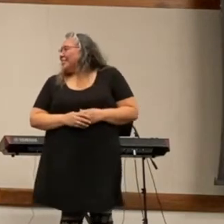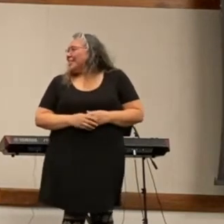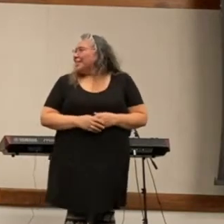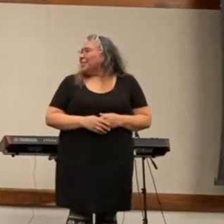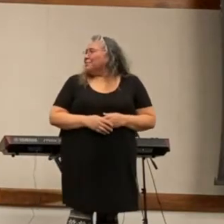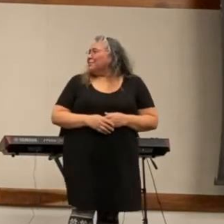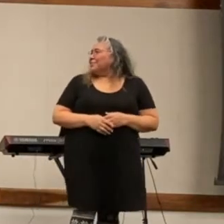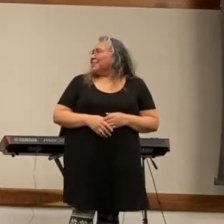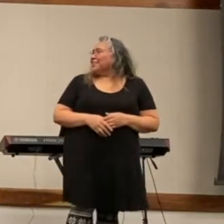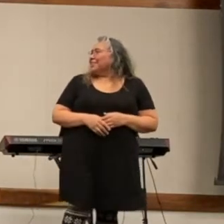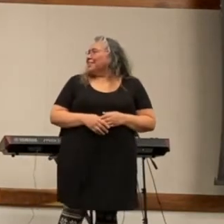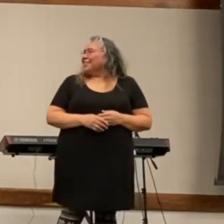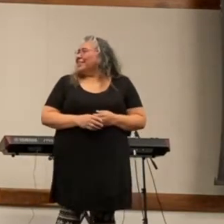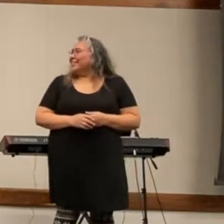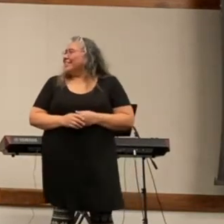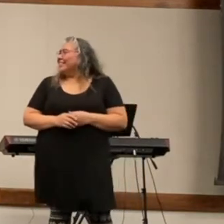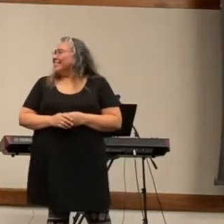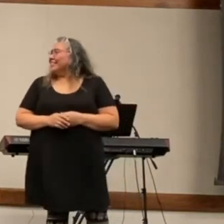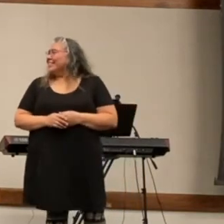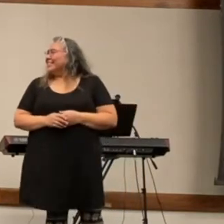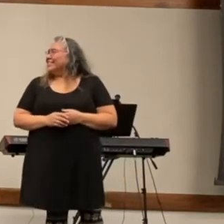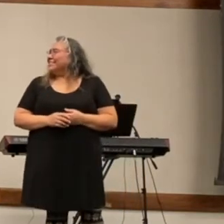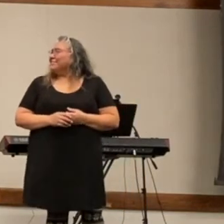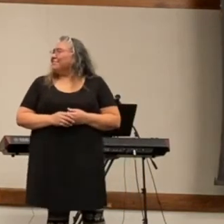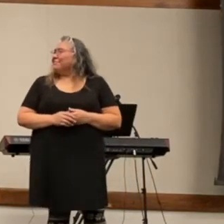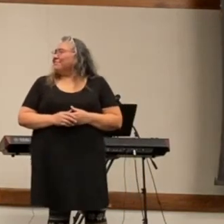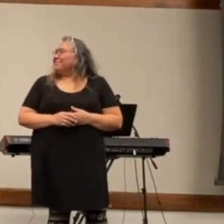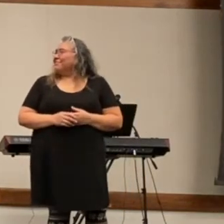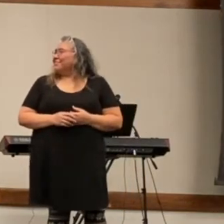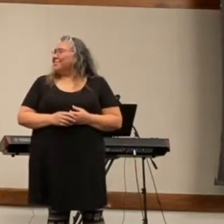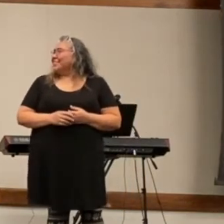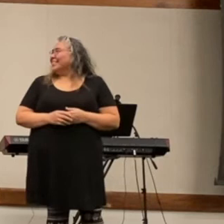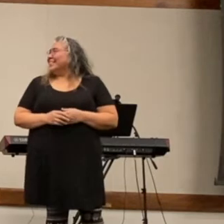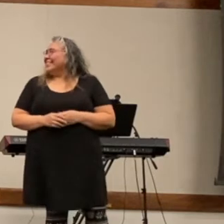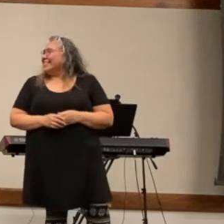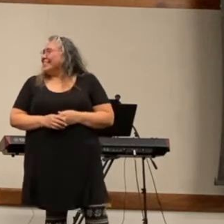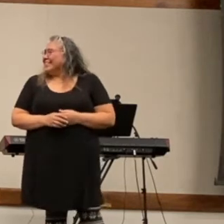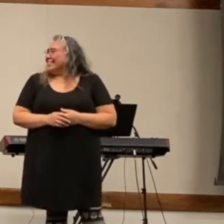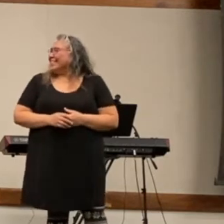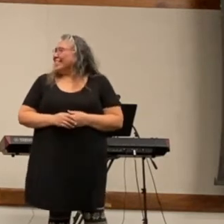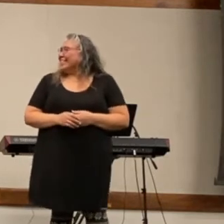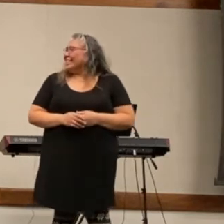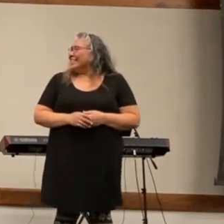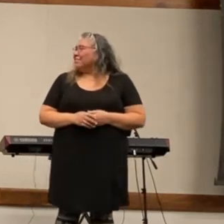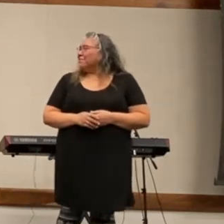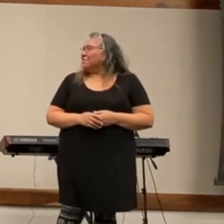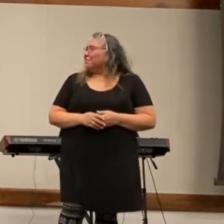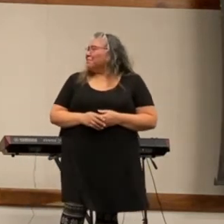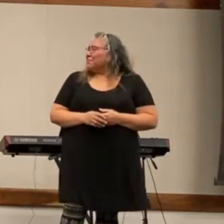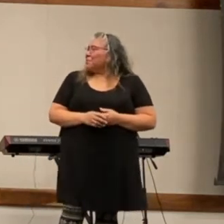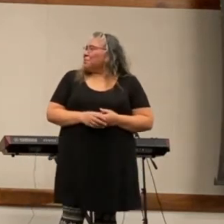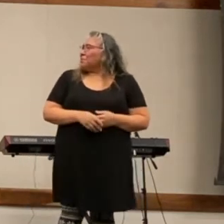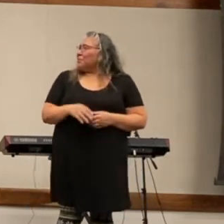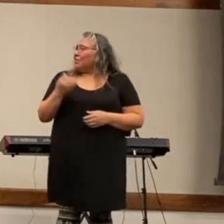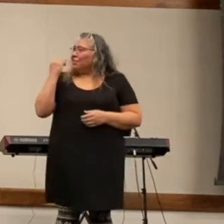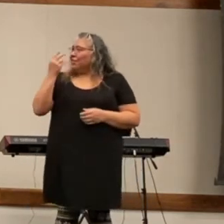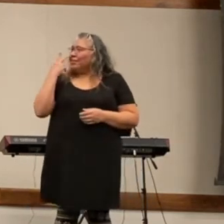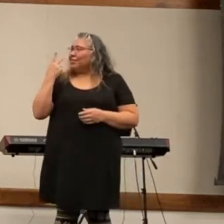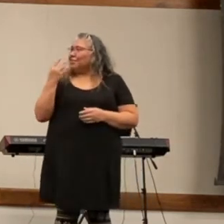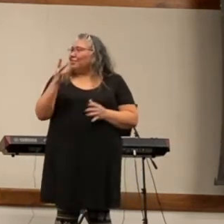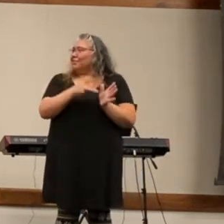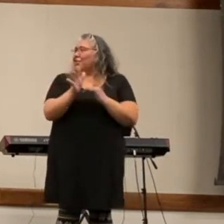I love how everybody turns to everybody and they're like, Jesus looks good on you. I mean, if I saw Jesus on you, I'd be like,